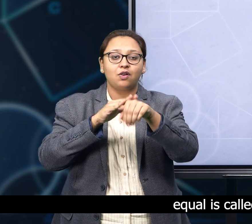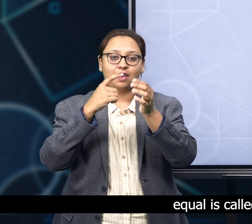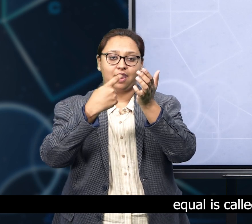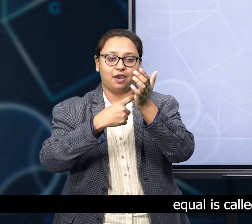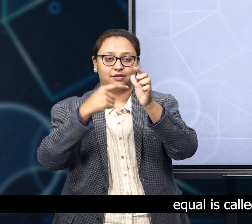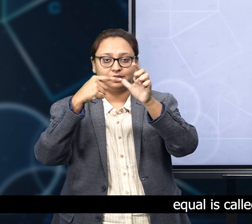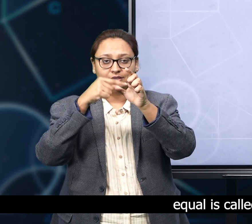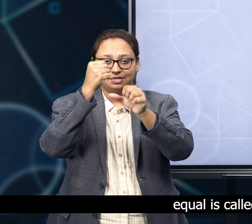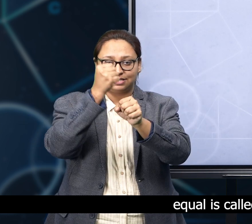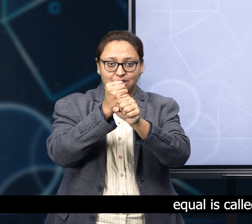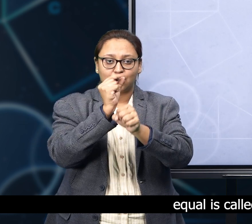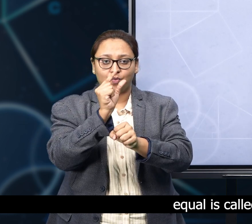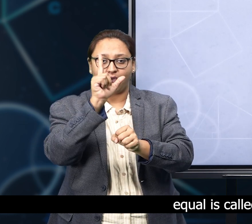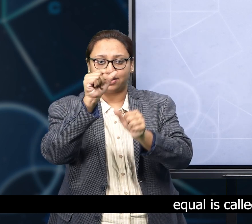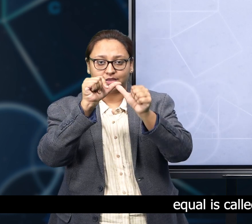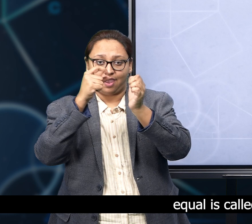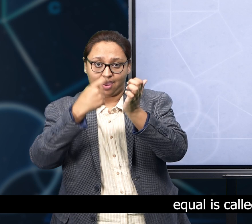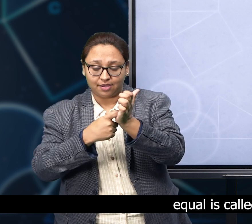a regular polygon.